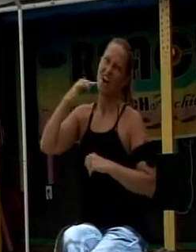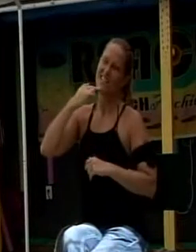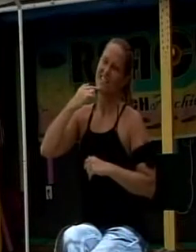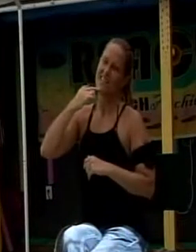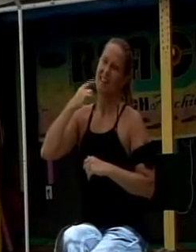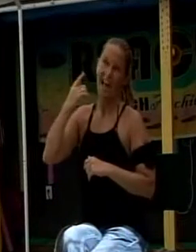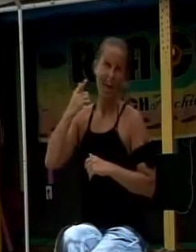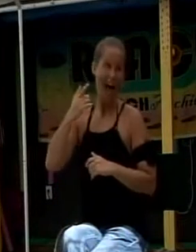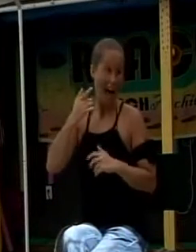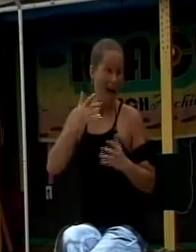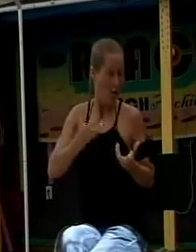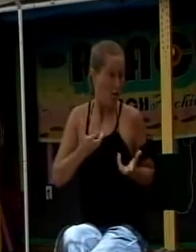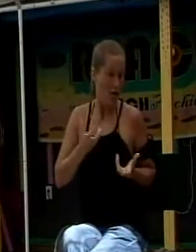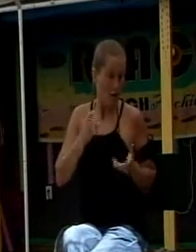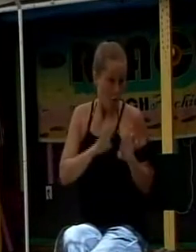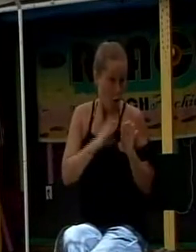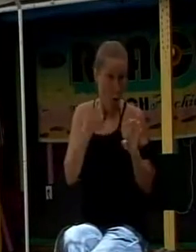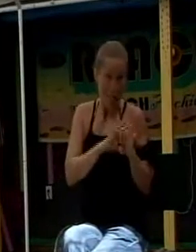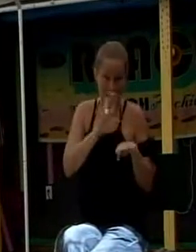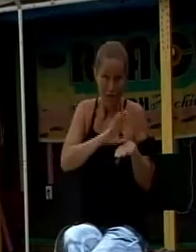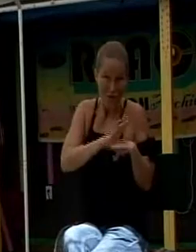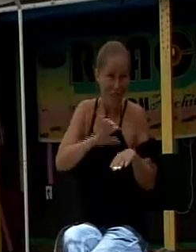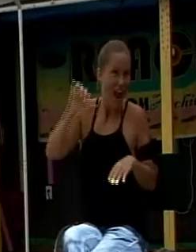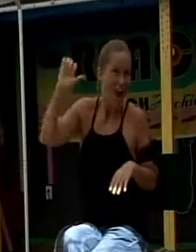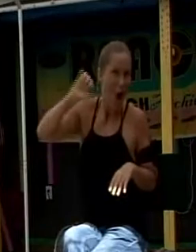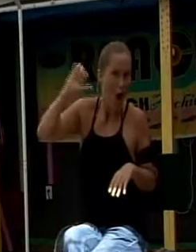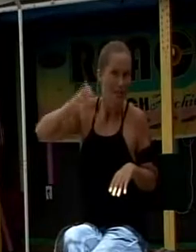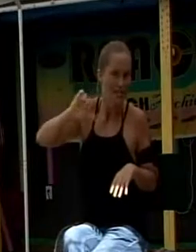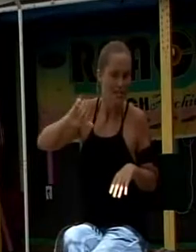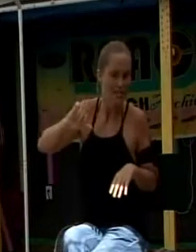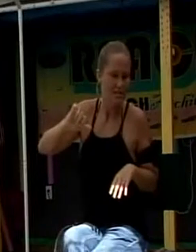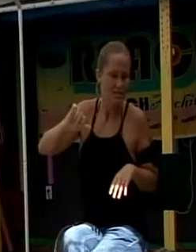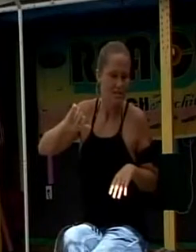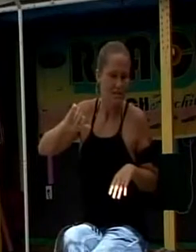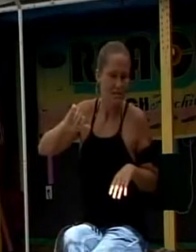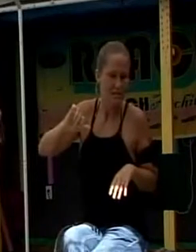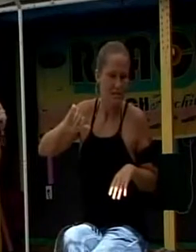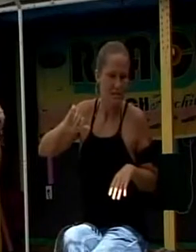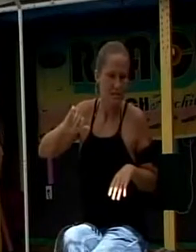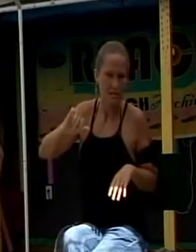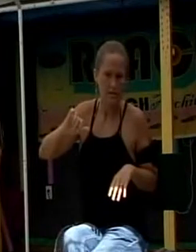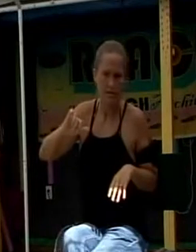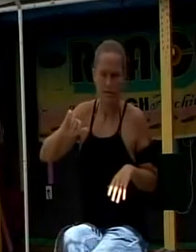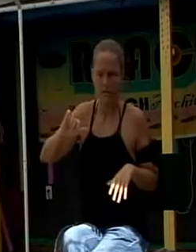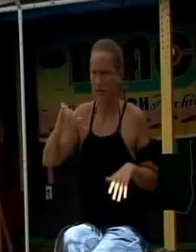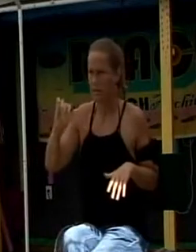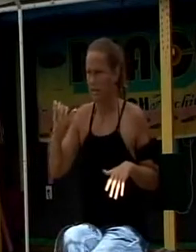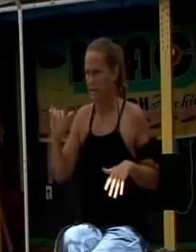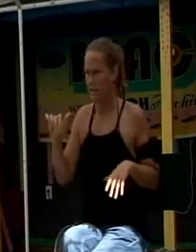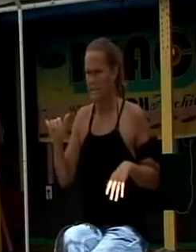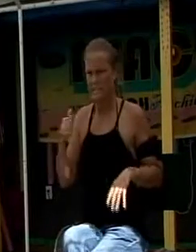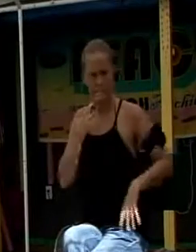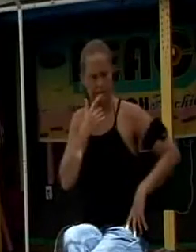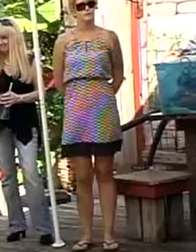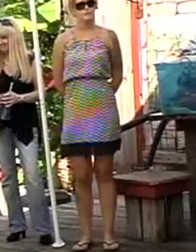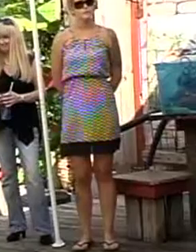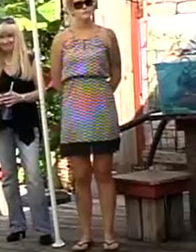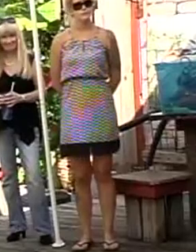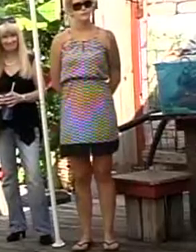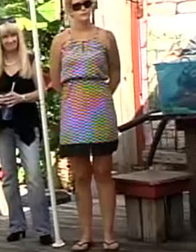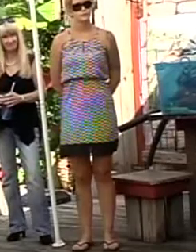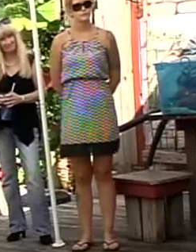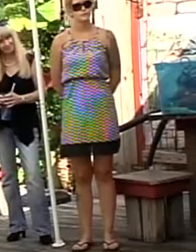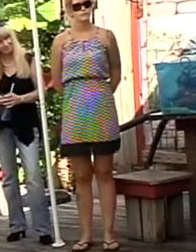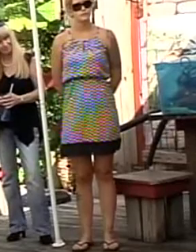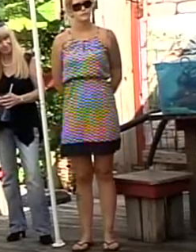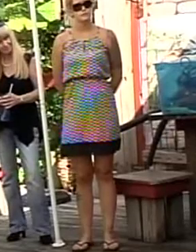ago. Quenching the spirit means watering it down. I think God wants me to do that. What do you think? What do you think? What do you think? What do you think? And you're doing that